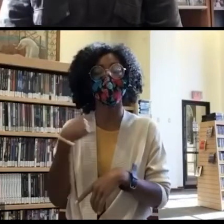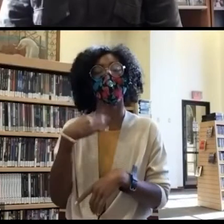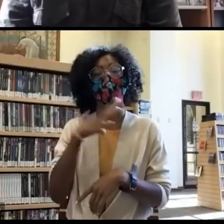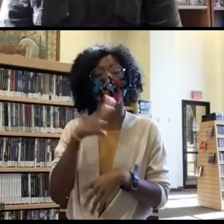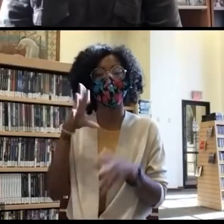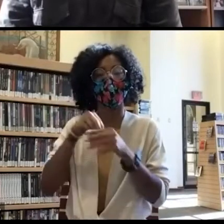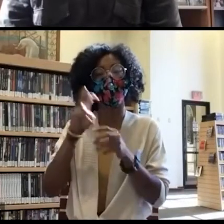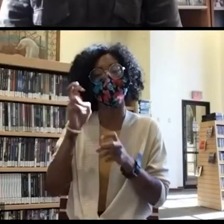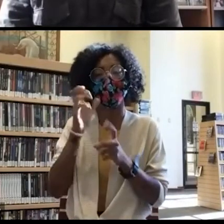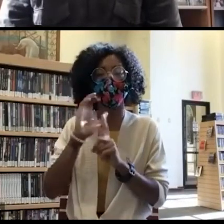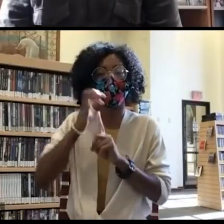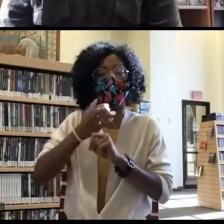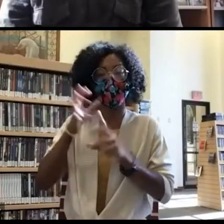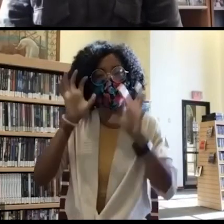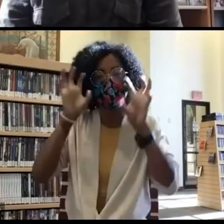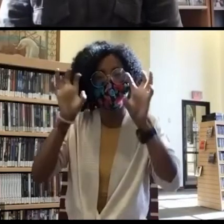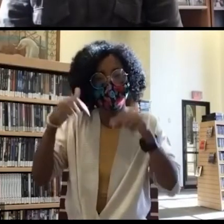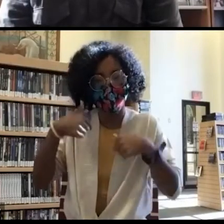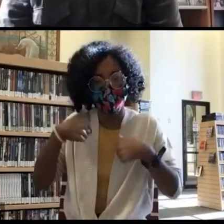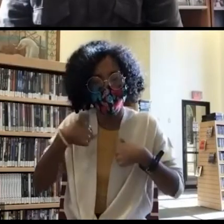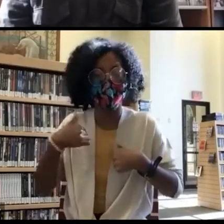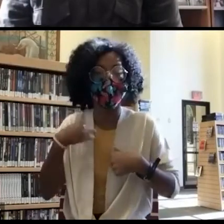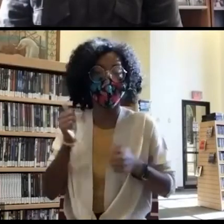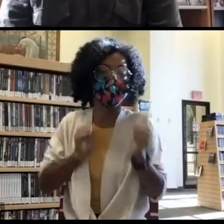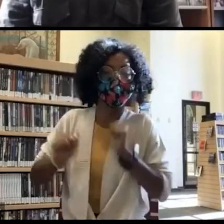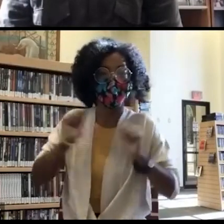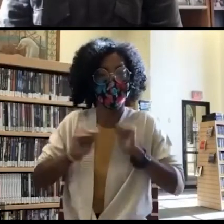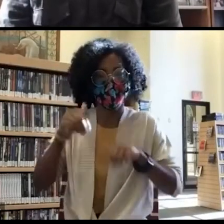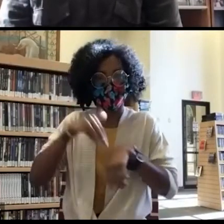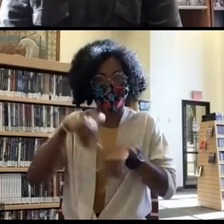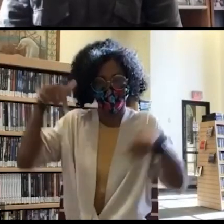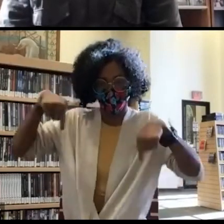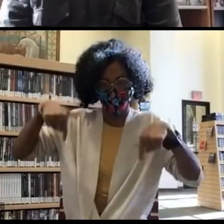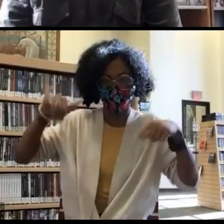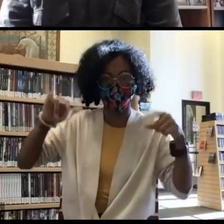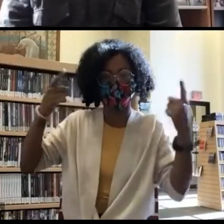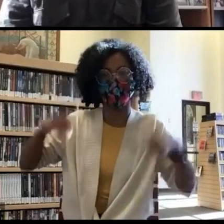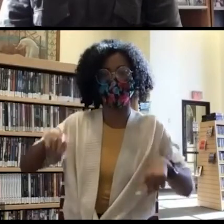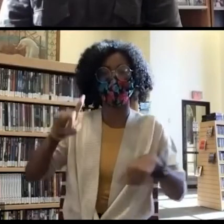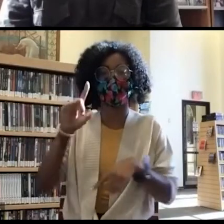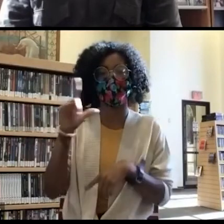So I decided to participate as a monster at the show here at the library.